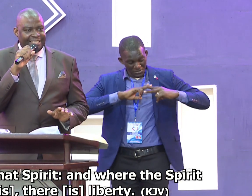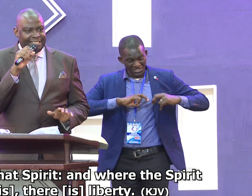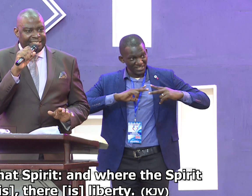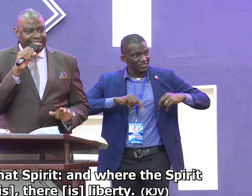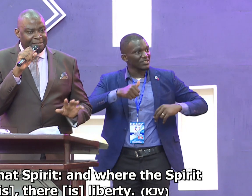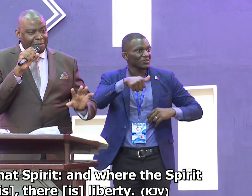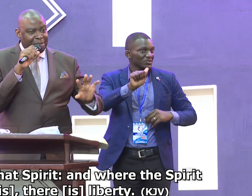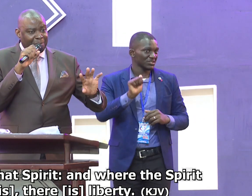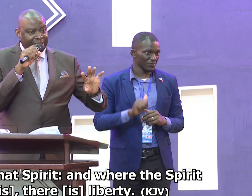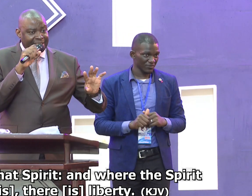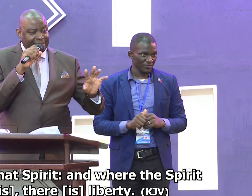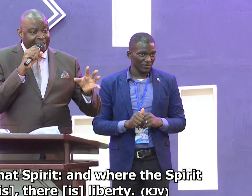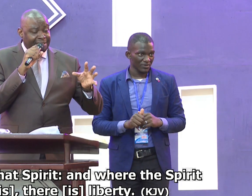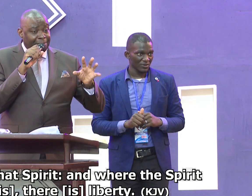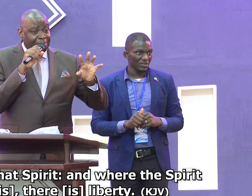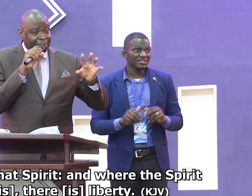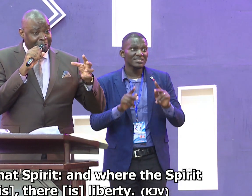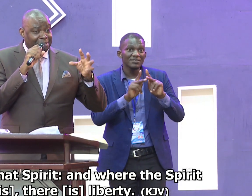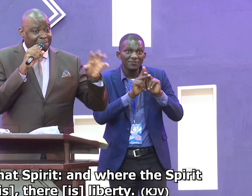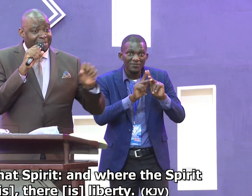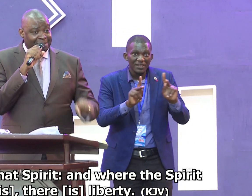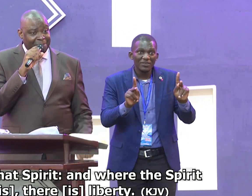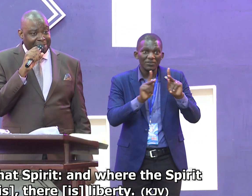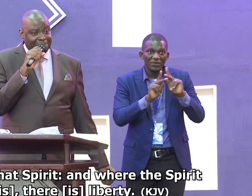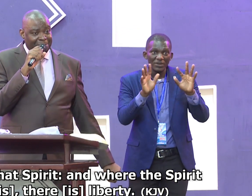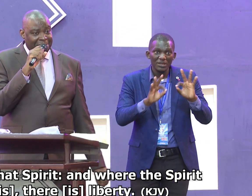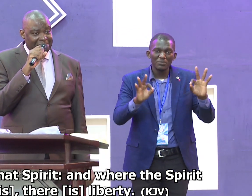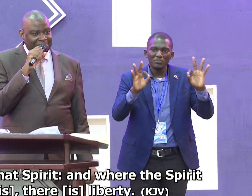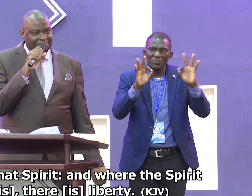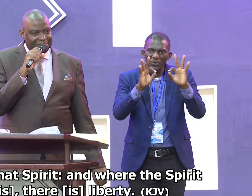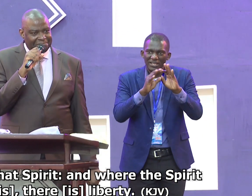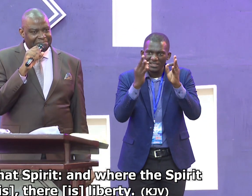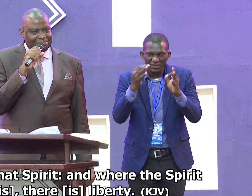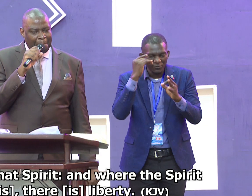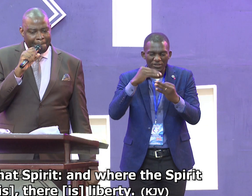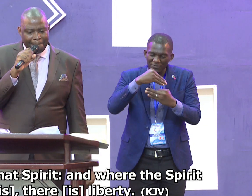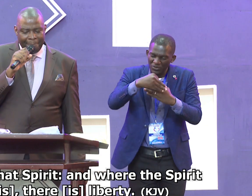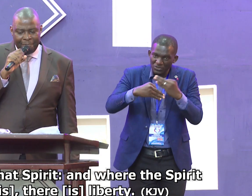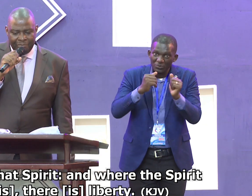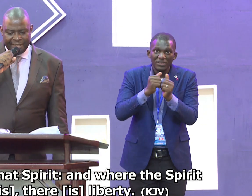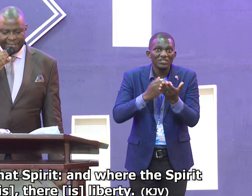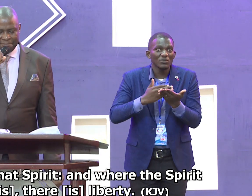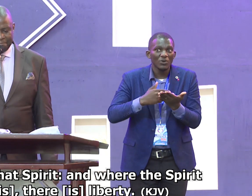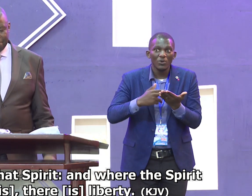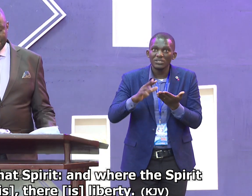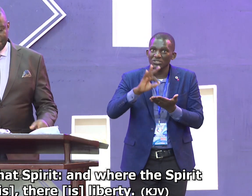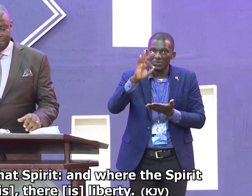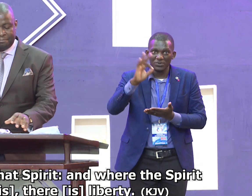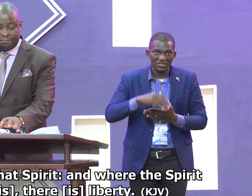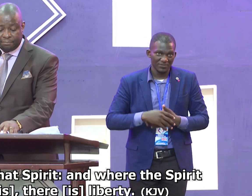Tandika okwekebera. It's a very important sign for fellowship with the Spirit of God. Ako kabonero kalungi nnyo